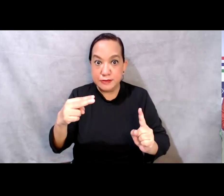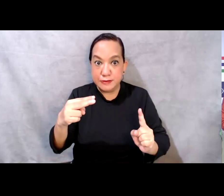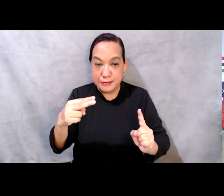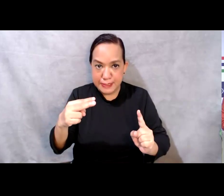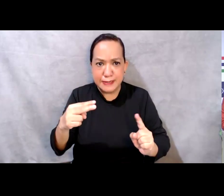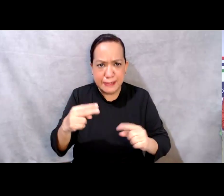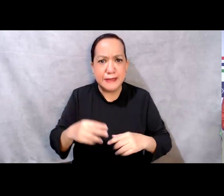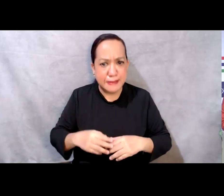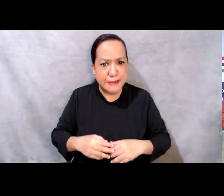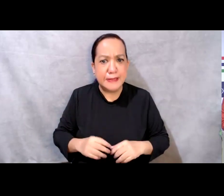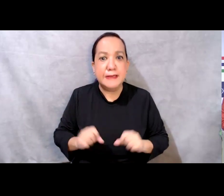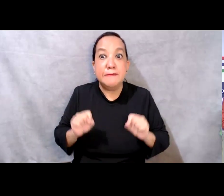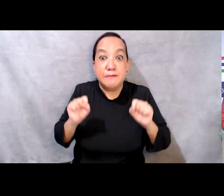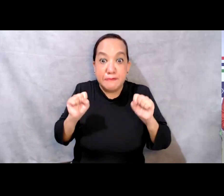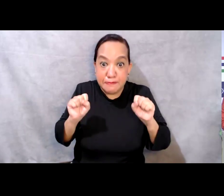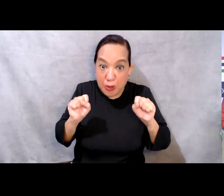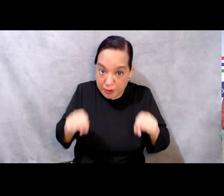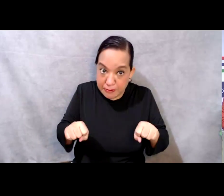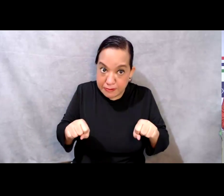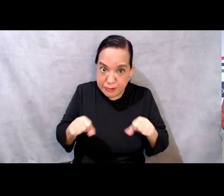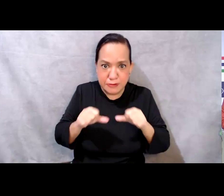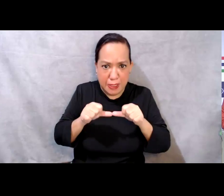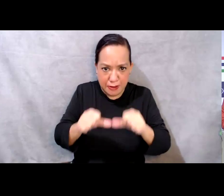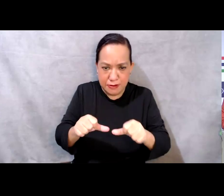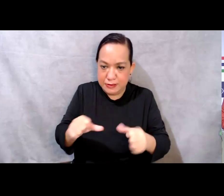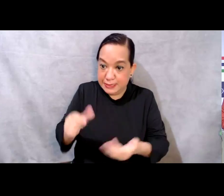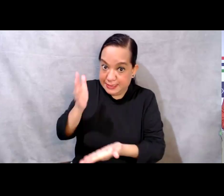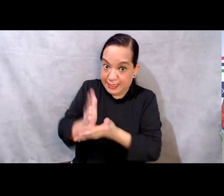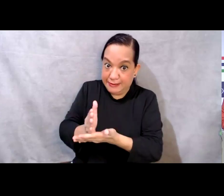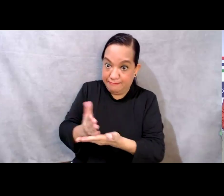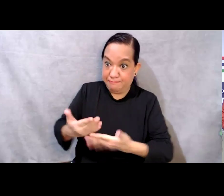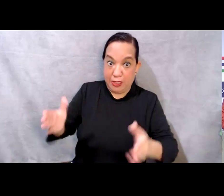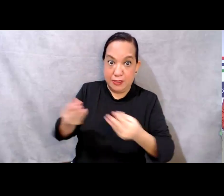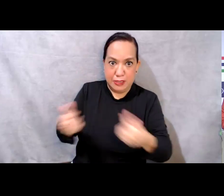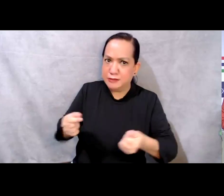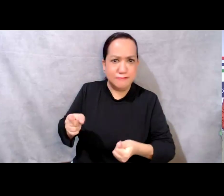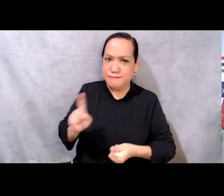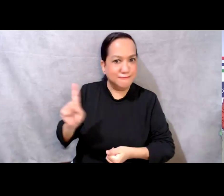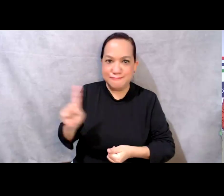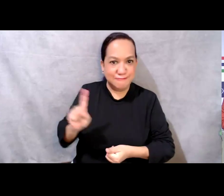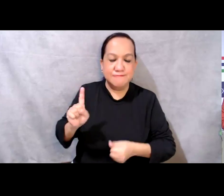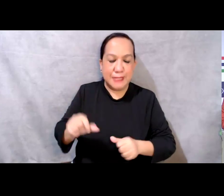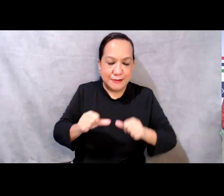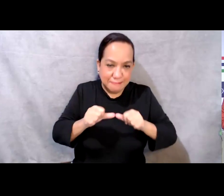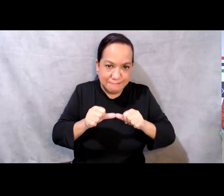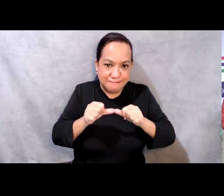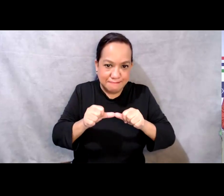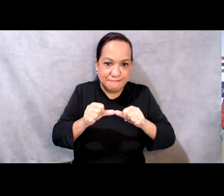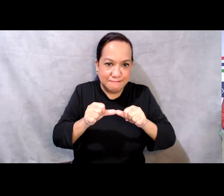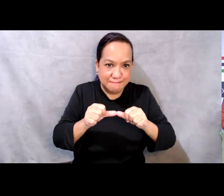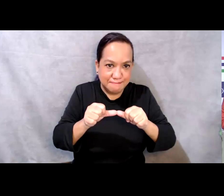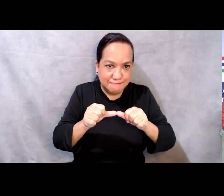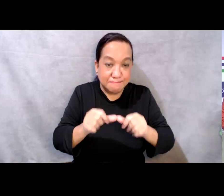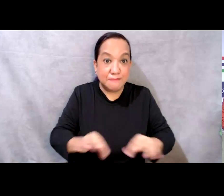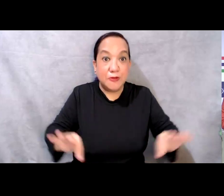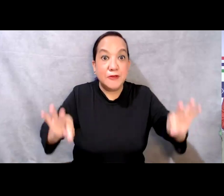works from a transparency and a credibility perspective. So redress, to me, can come about through management